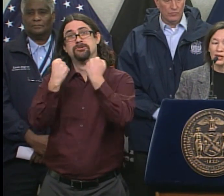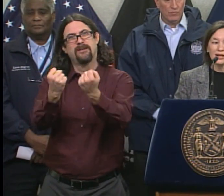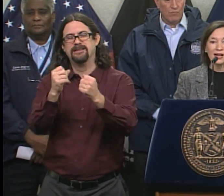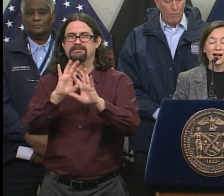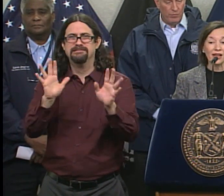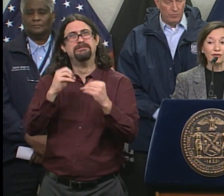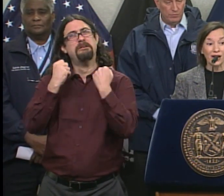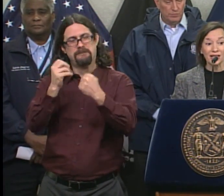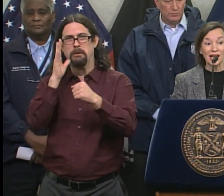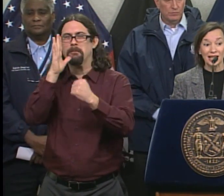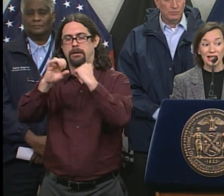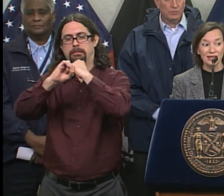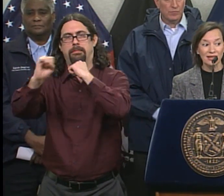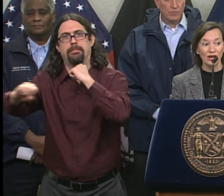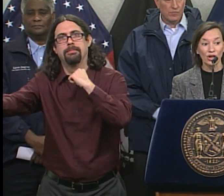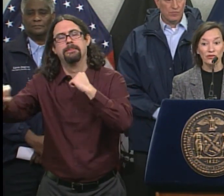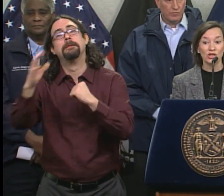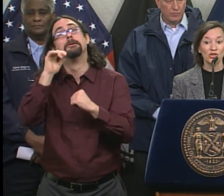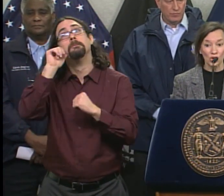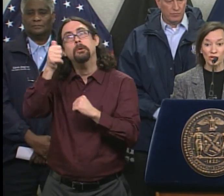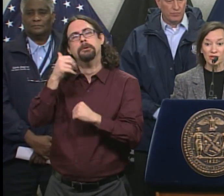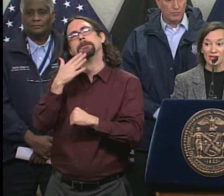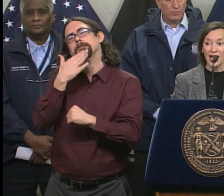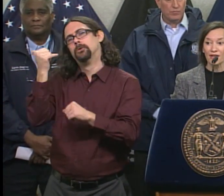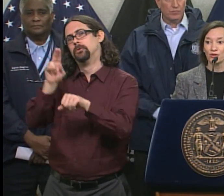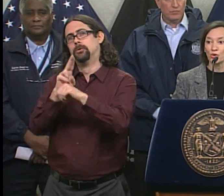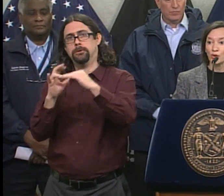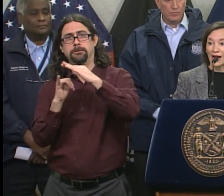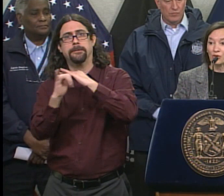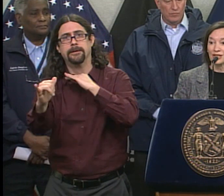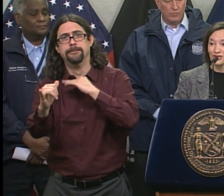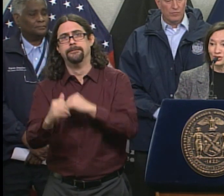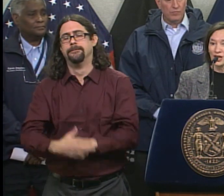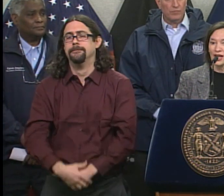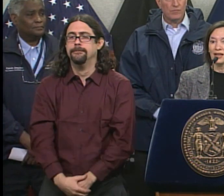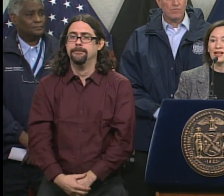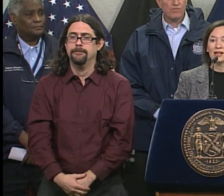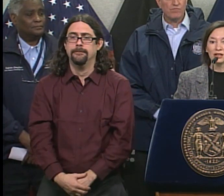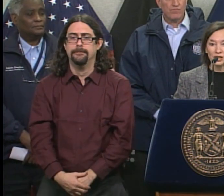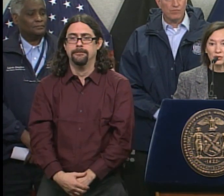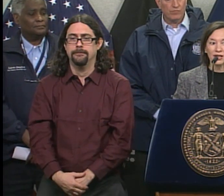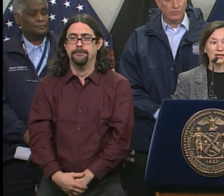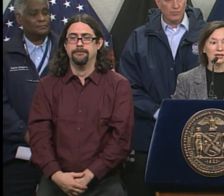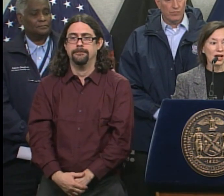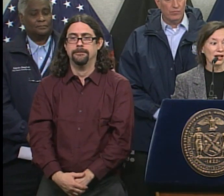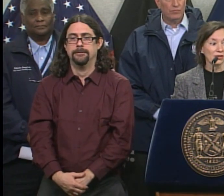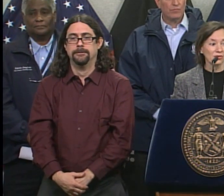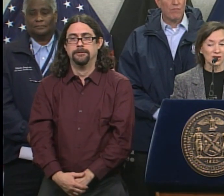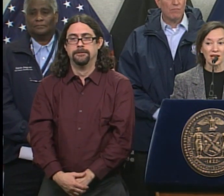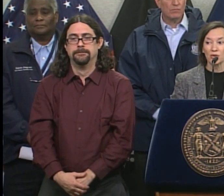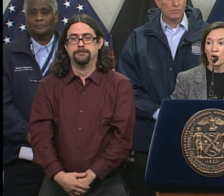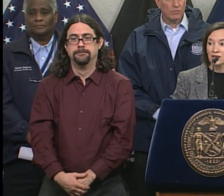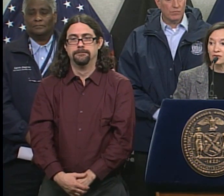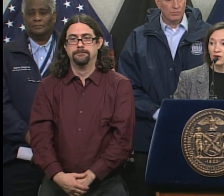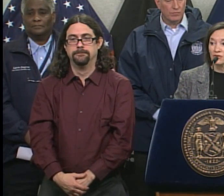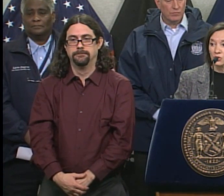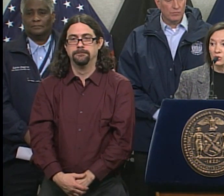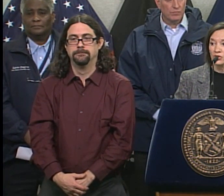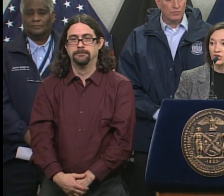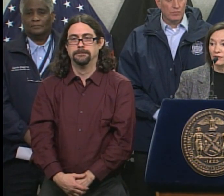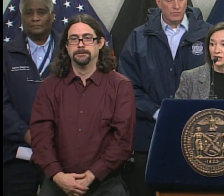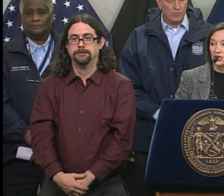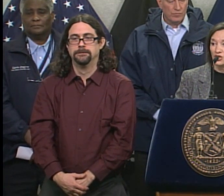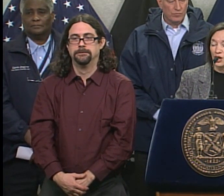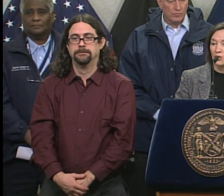snow. And finally, I'd like to thank all of the custodial staff who were out yesterday clearing the sidewalks in front of